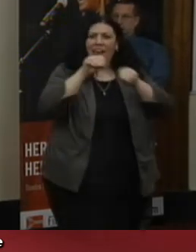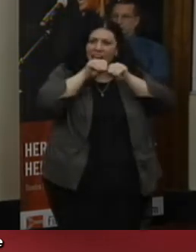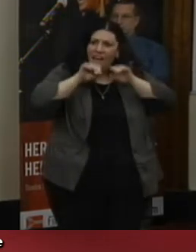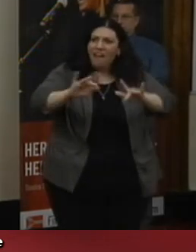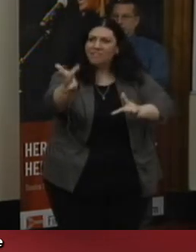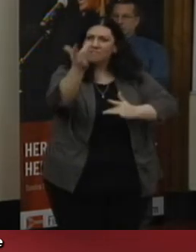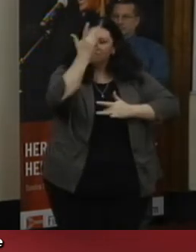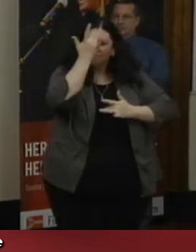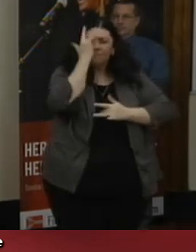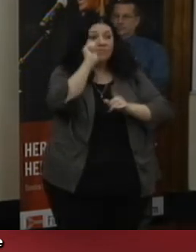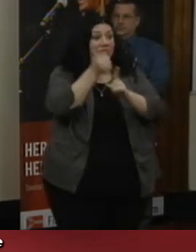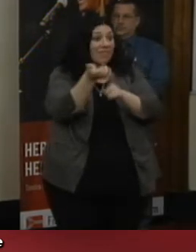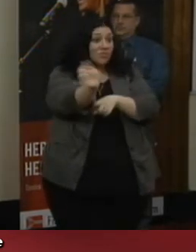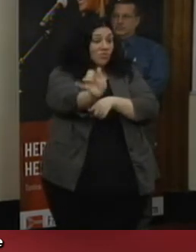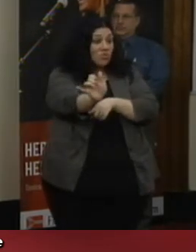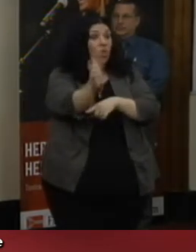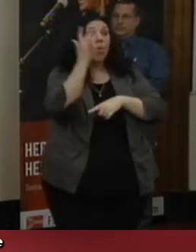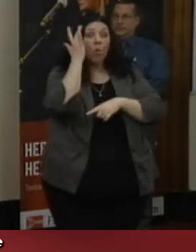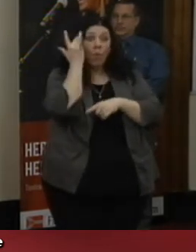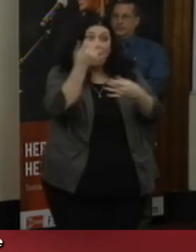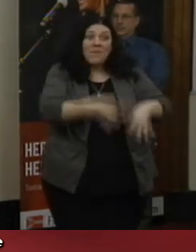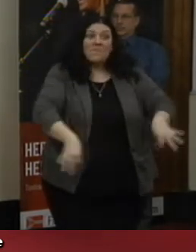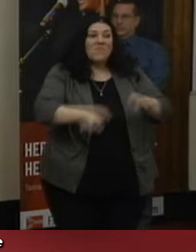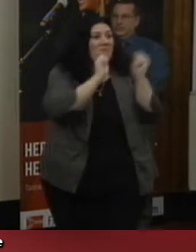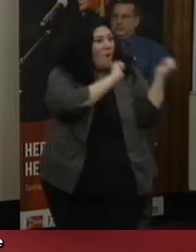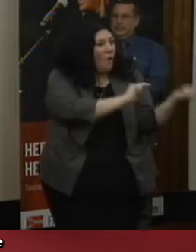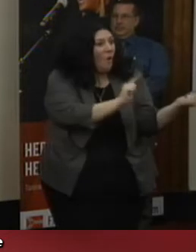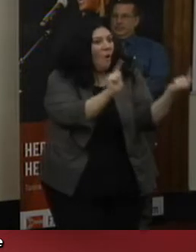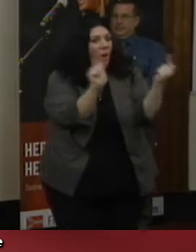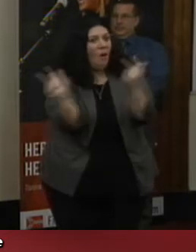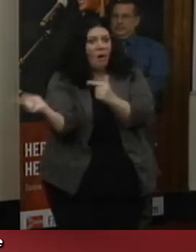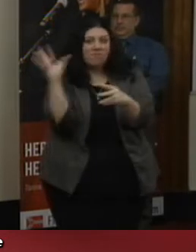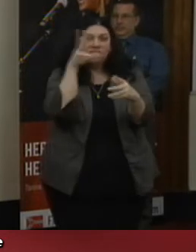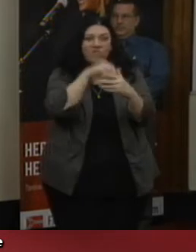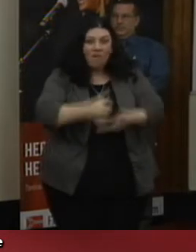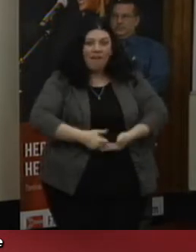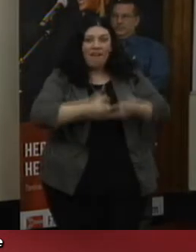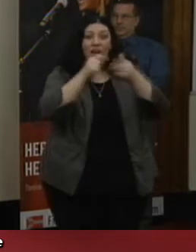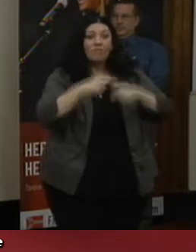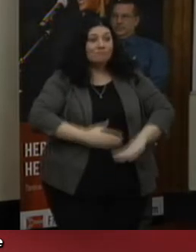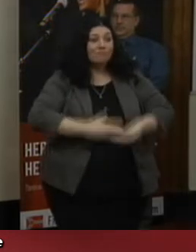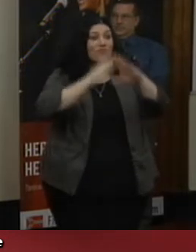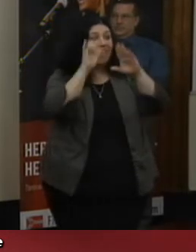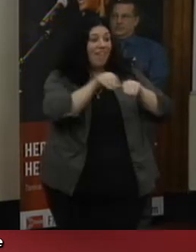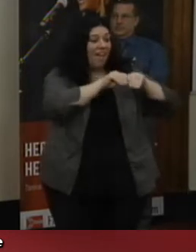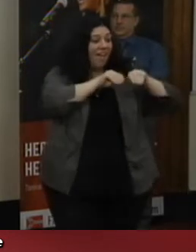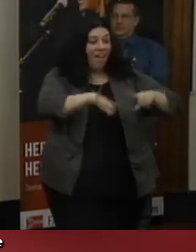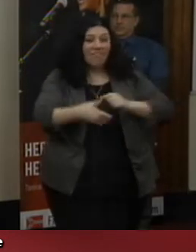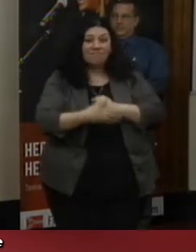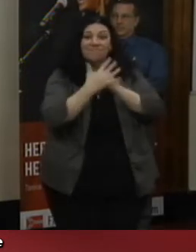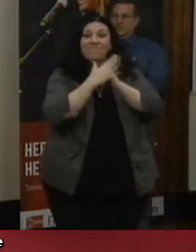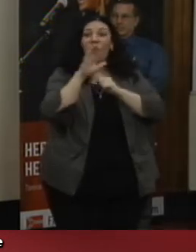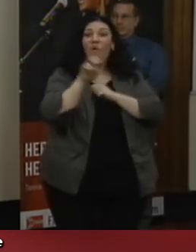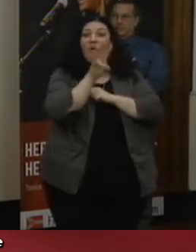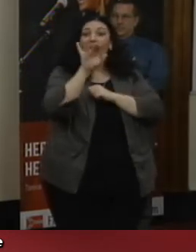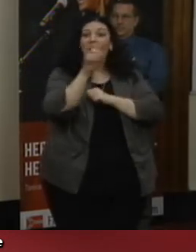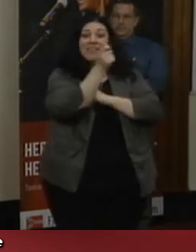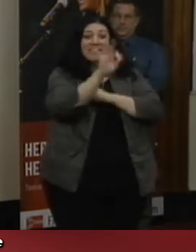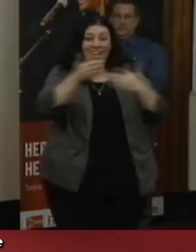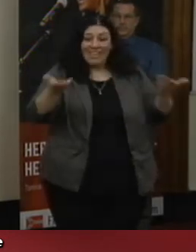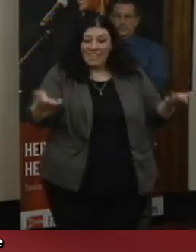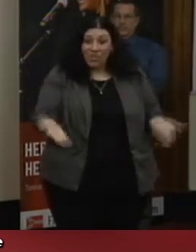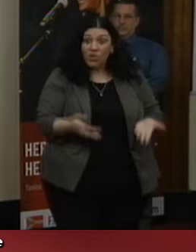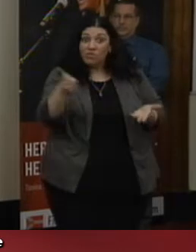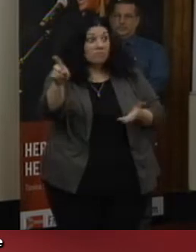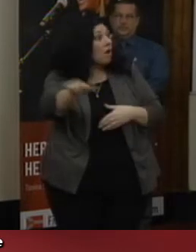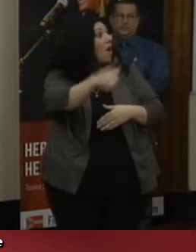important, as I mentioned before, that everyone play their role in implementing those simple measures to prevent the spread of COVID-19 in our community. Anyone